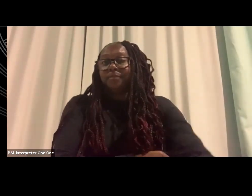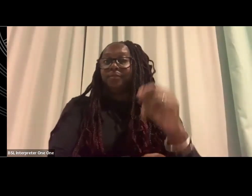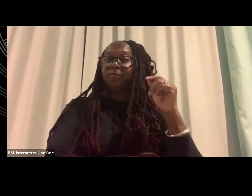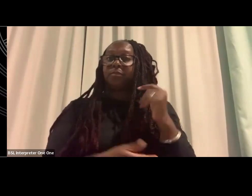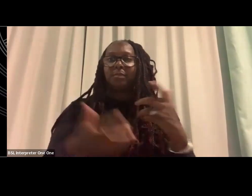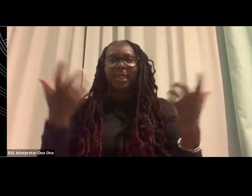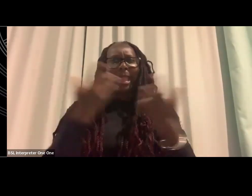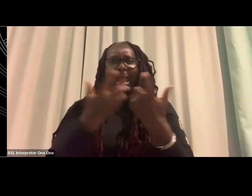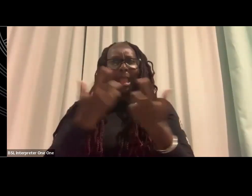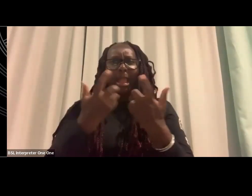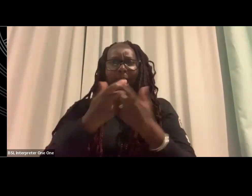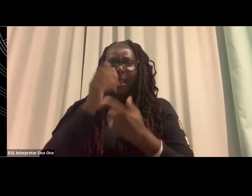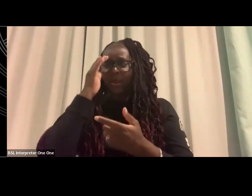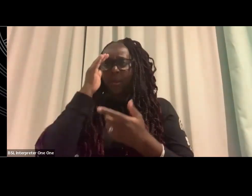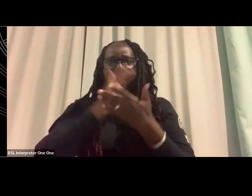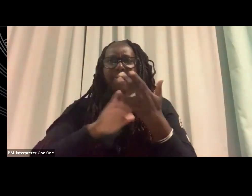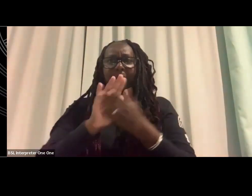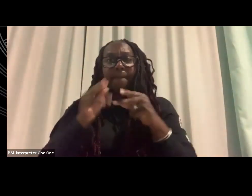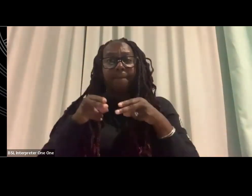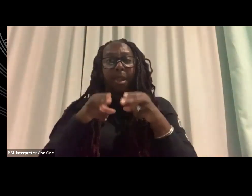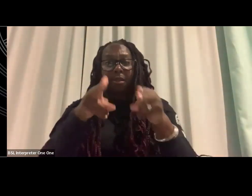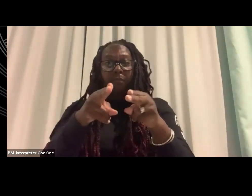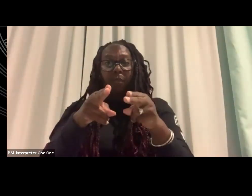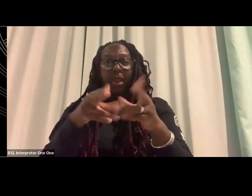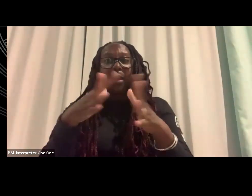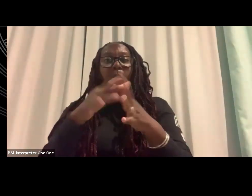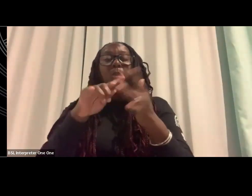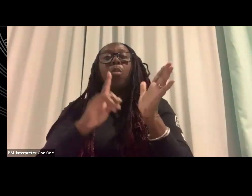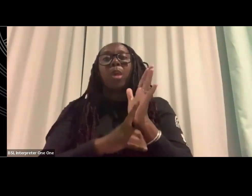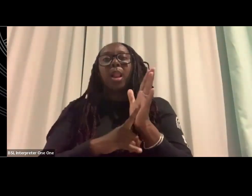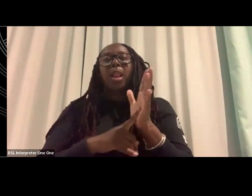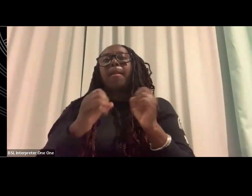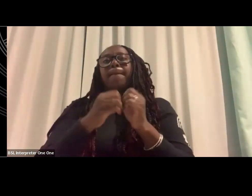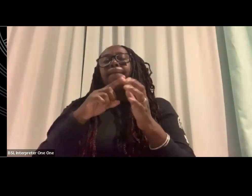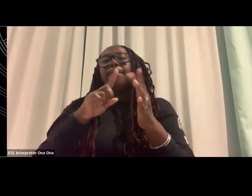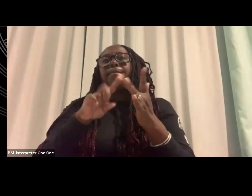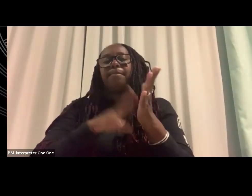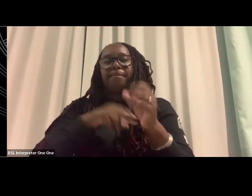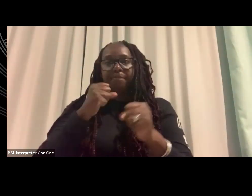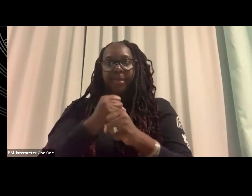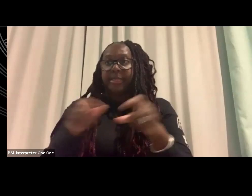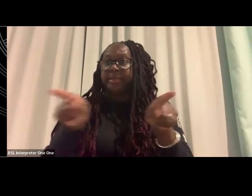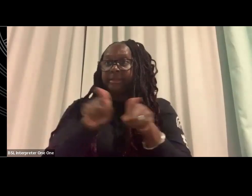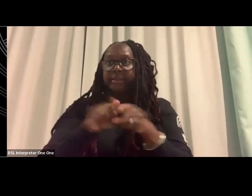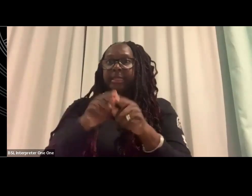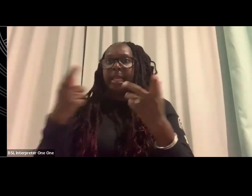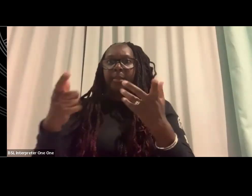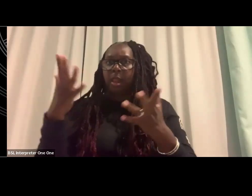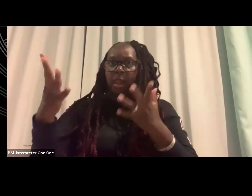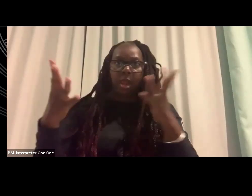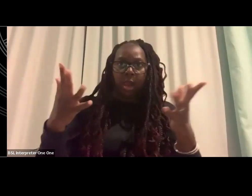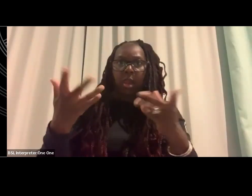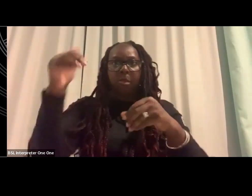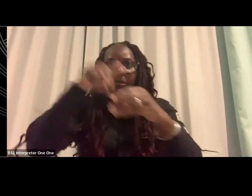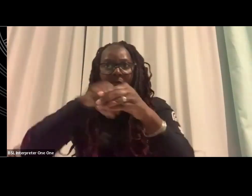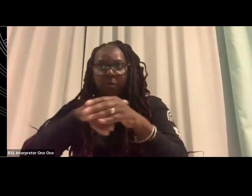Hara Waiora, which means pathways to well-being. And many of those hands